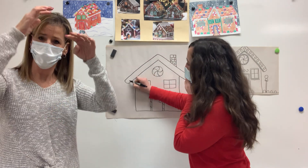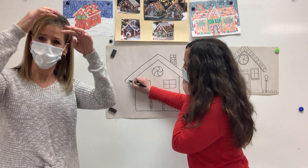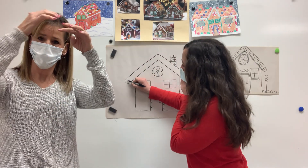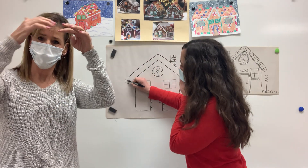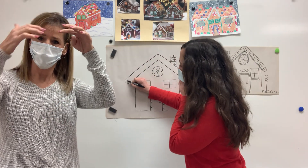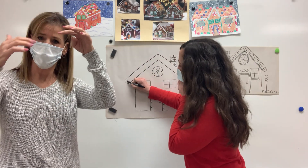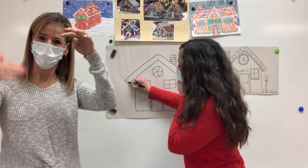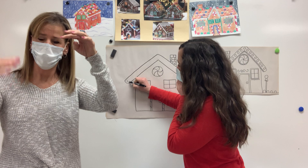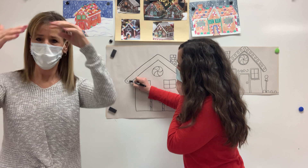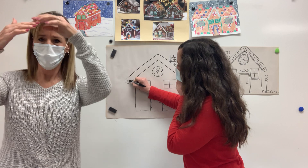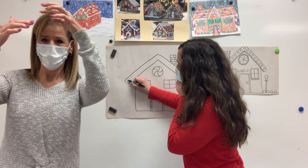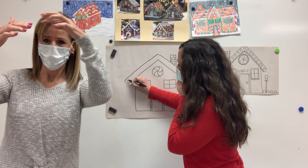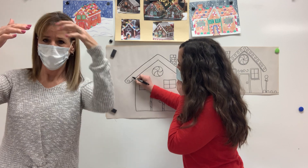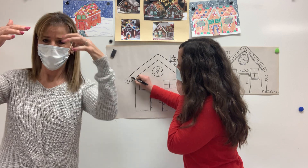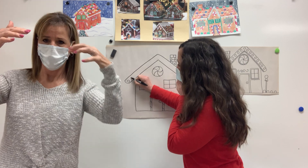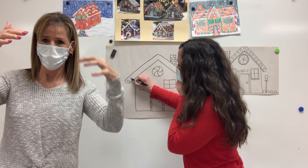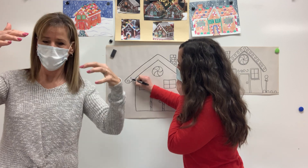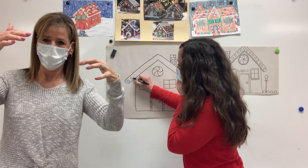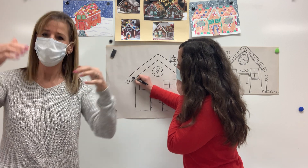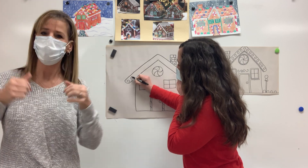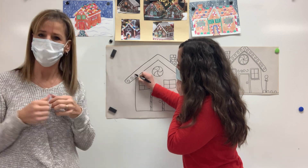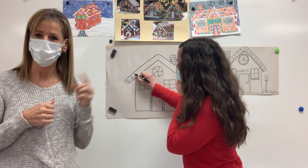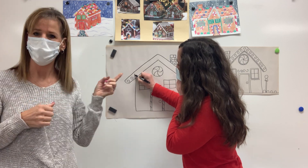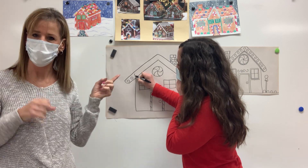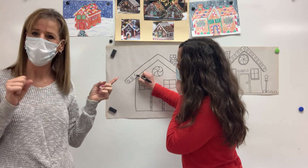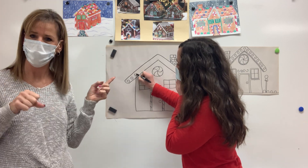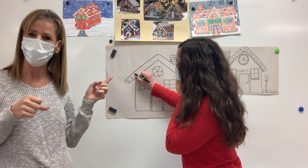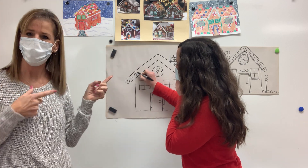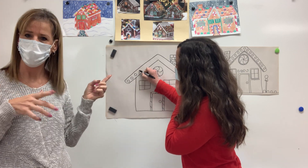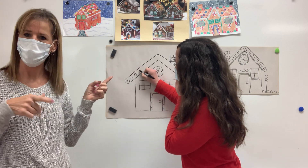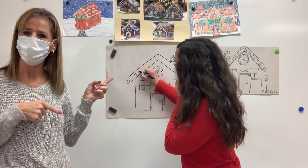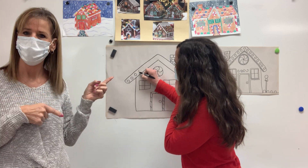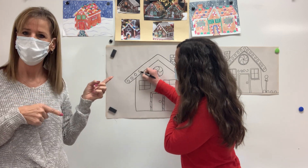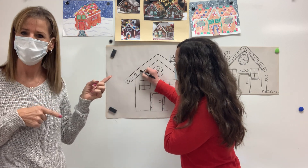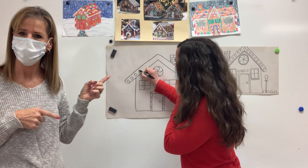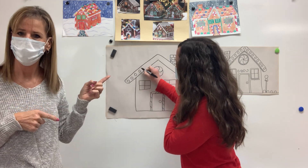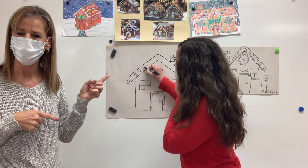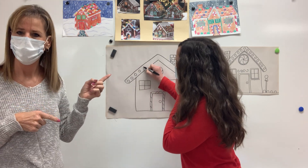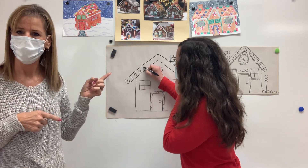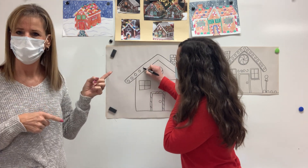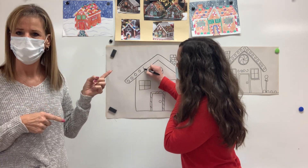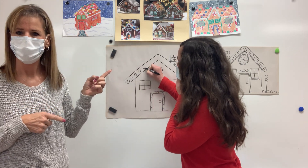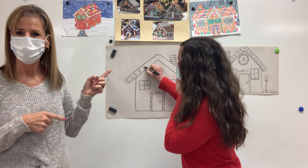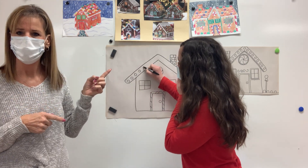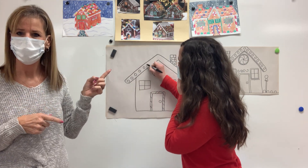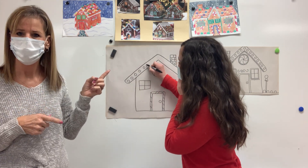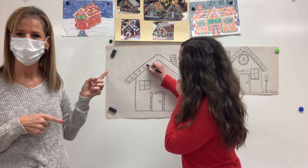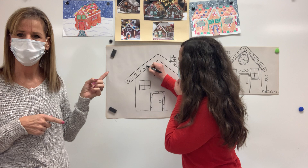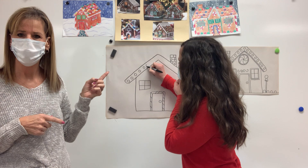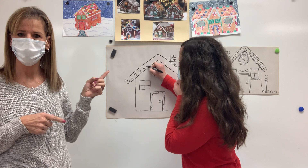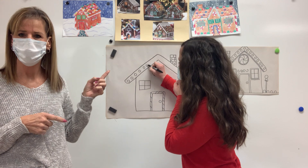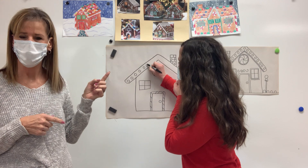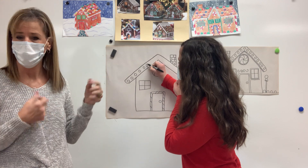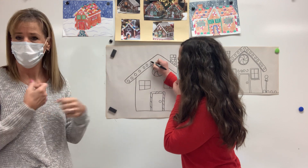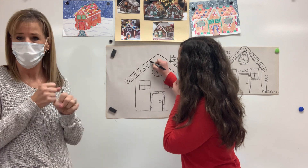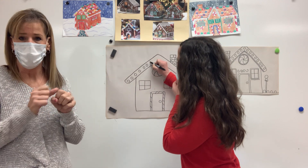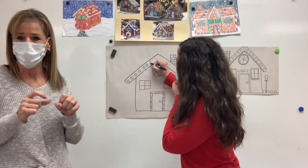could make little circle candies all along the roof. Or you could make a different type of candy, guys, if you want to make